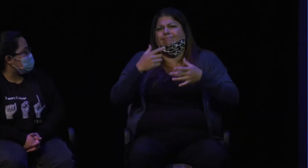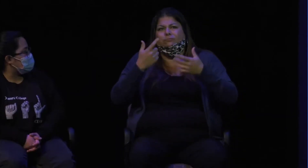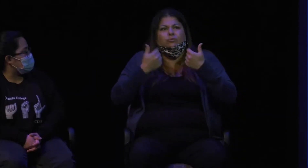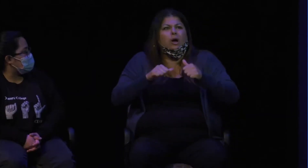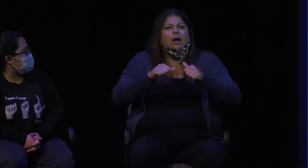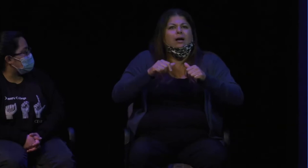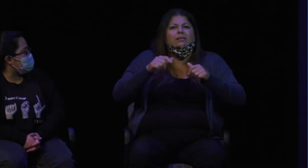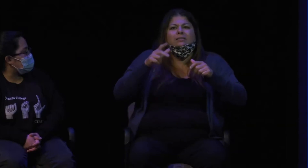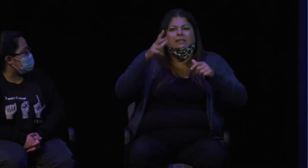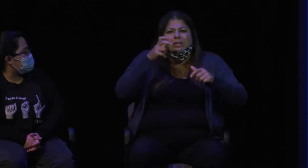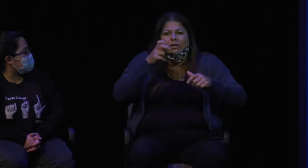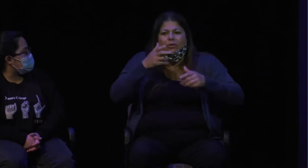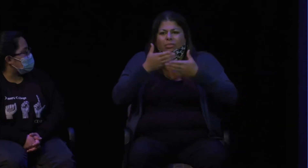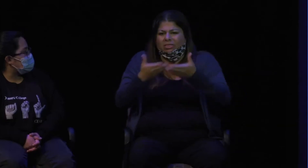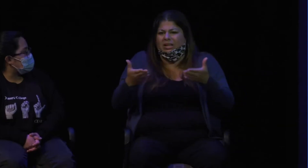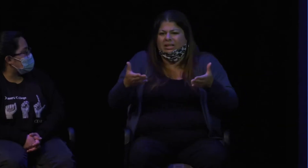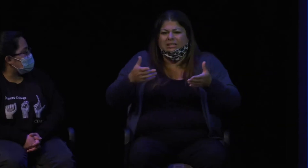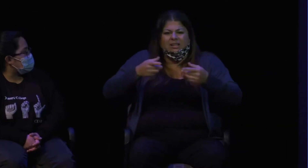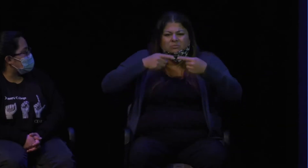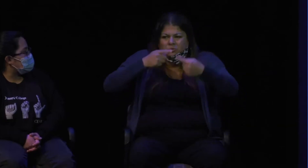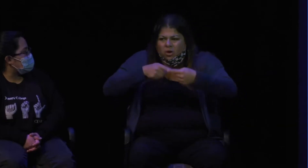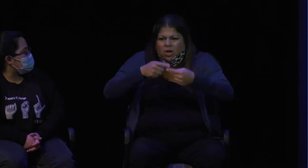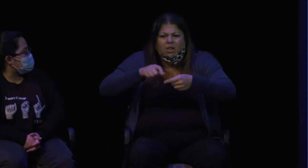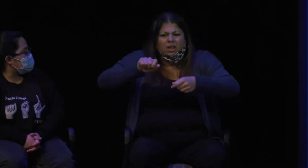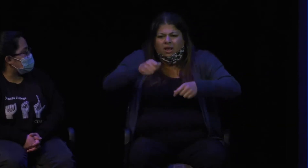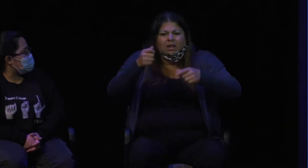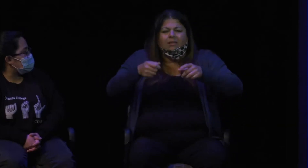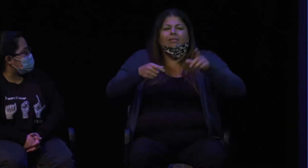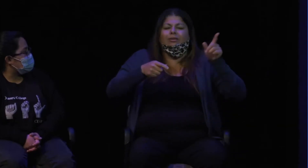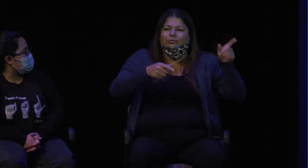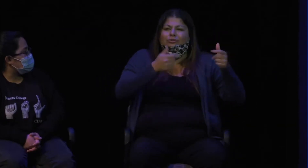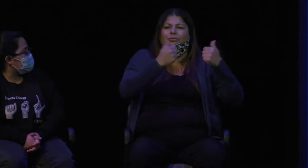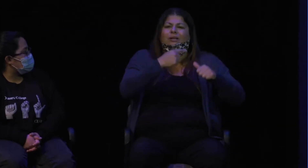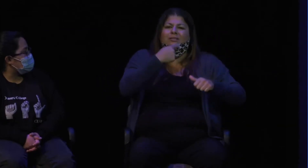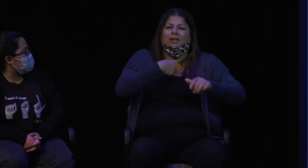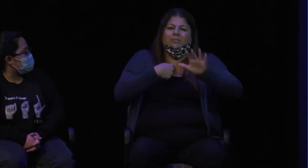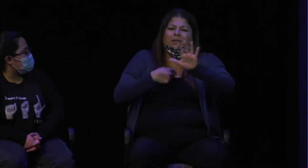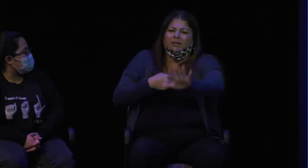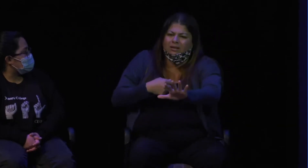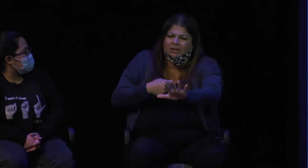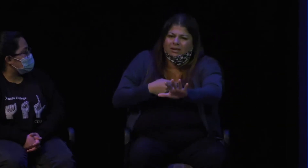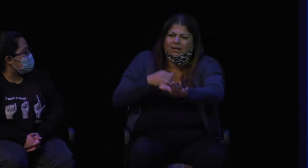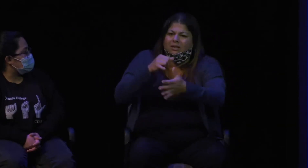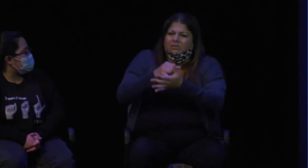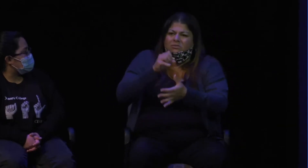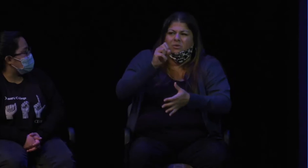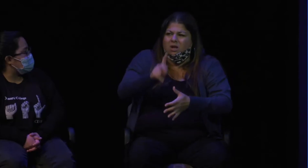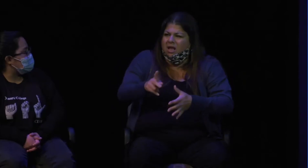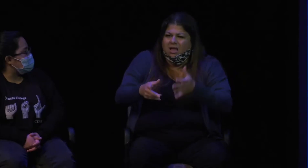back to who I was as a hard of hearing person growing up, where I could actually hear things. I didn't have to struggle so much.